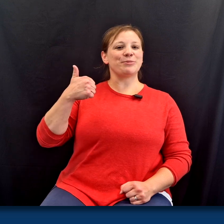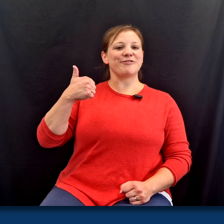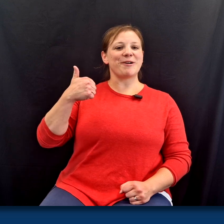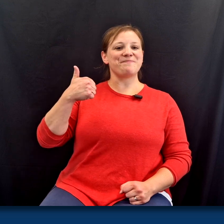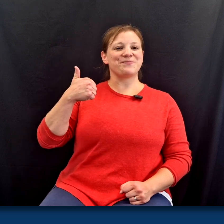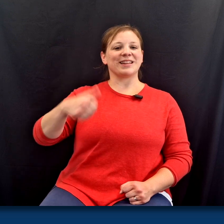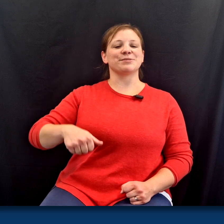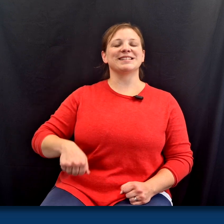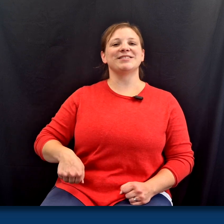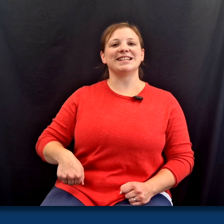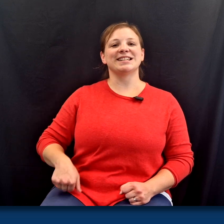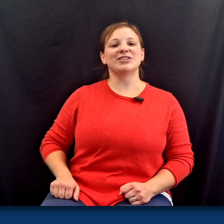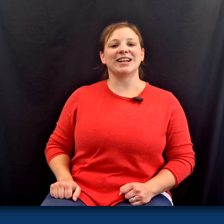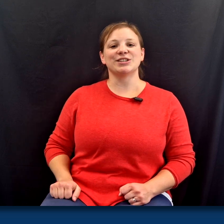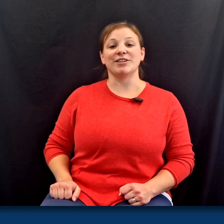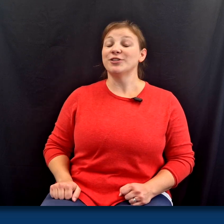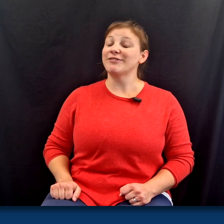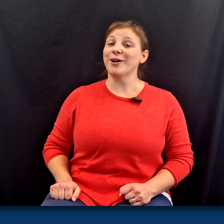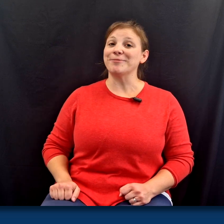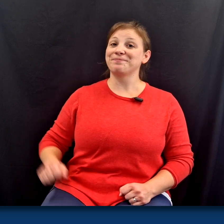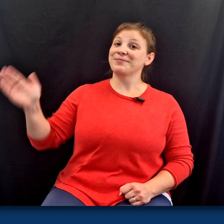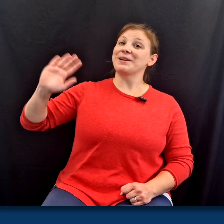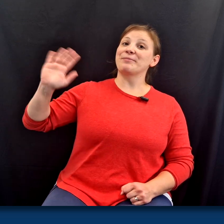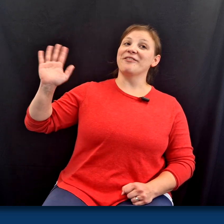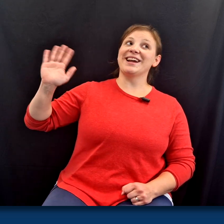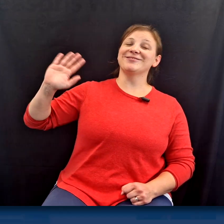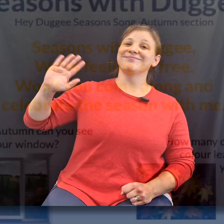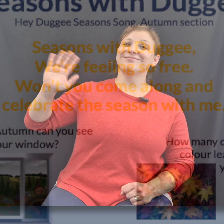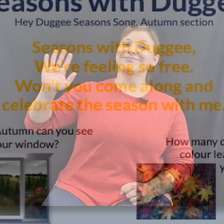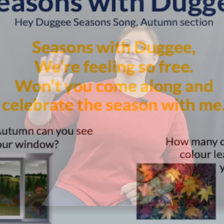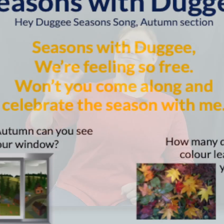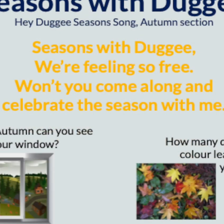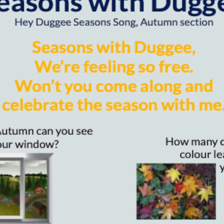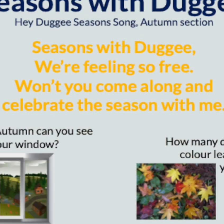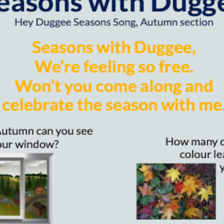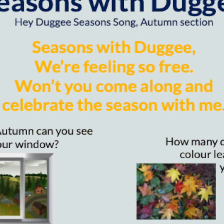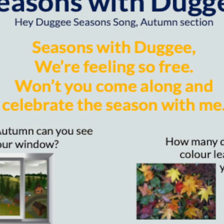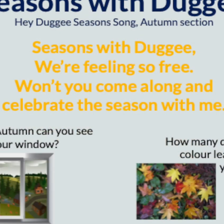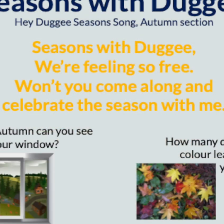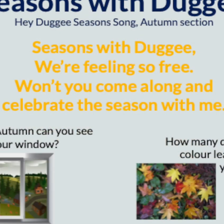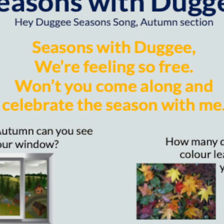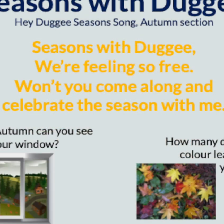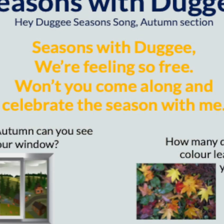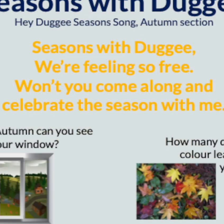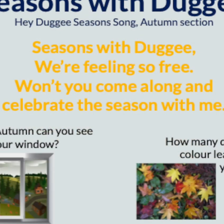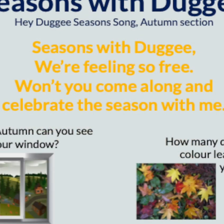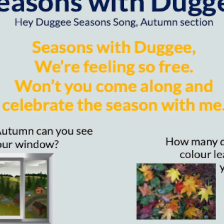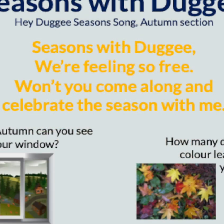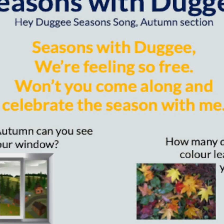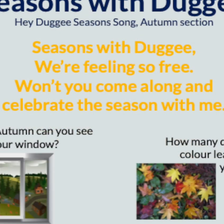Super job, everyone. There's some activities on the next screen for you to have a go at. Bye for now. Yeah!